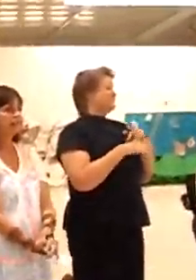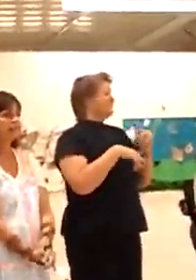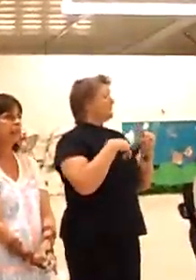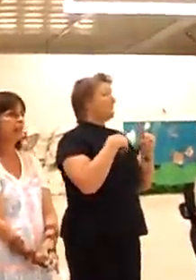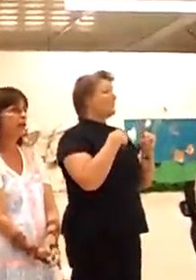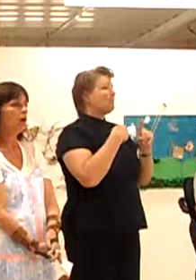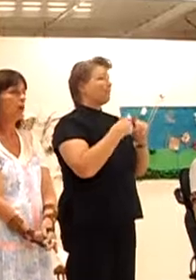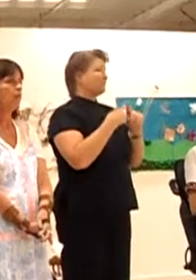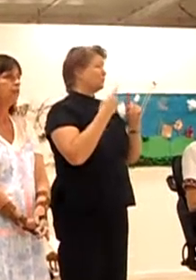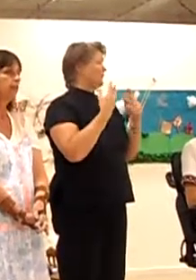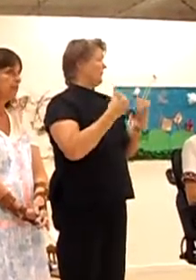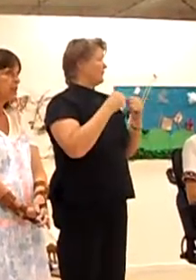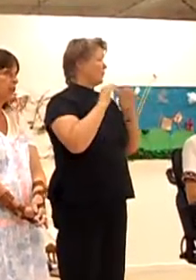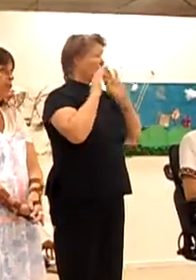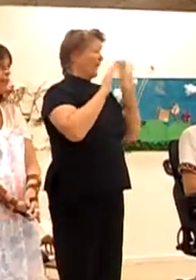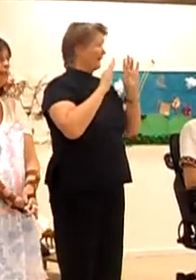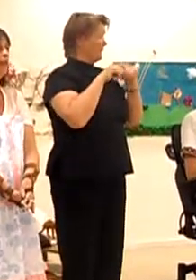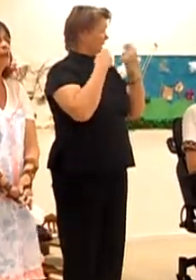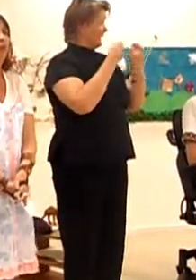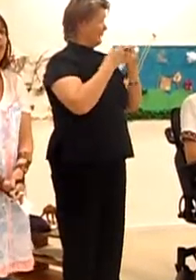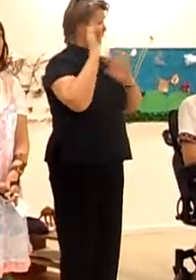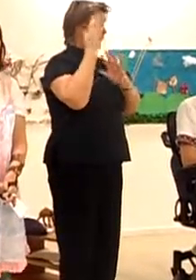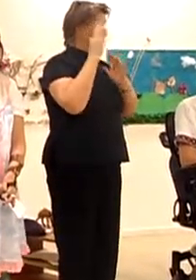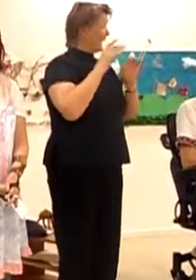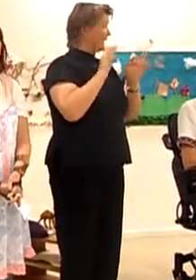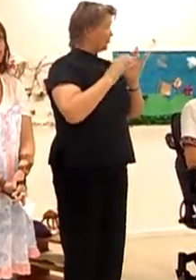scriber. And Sasha